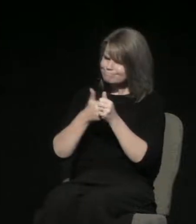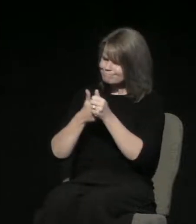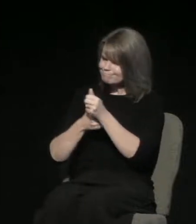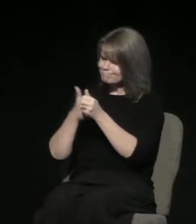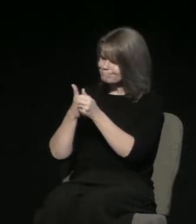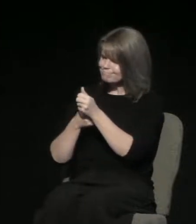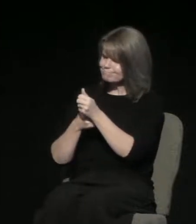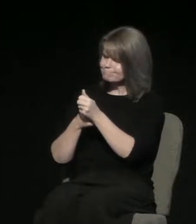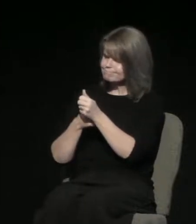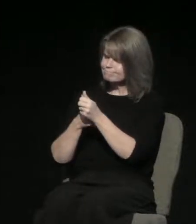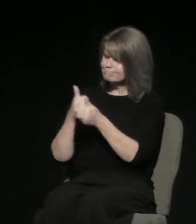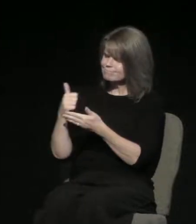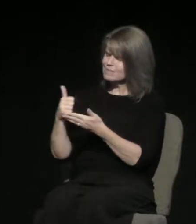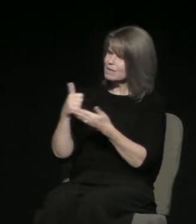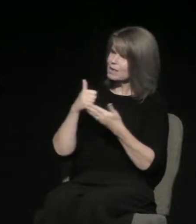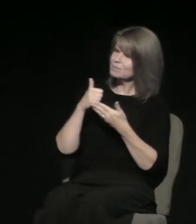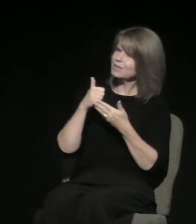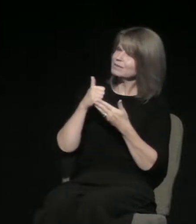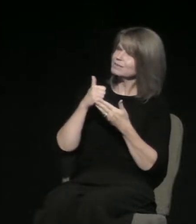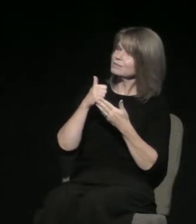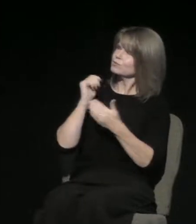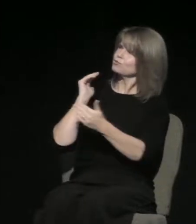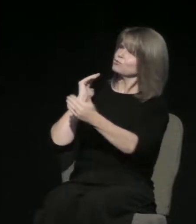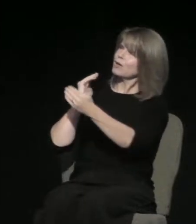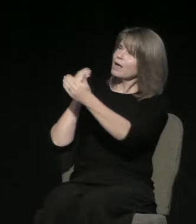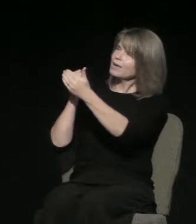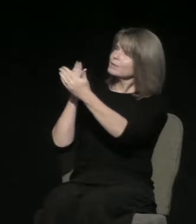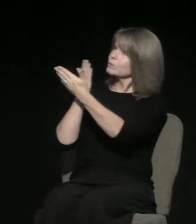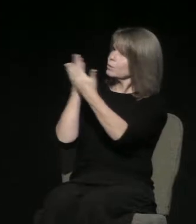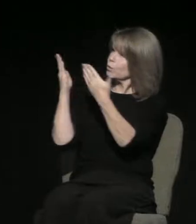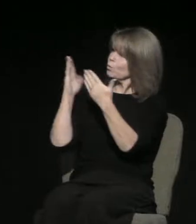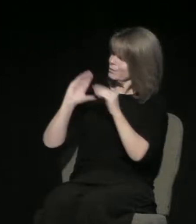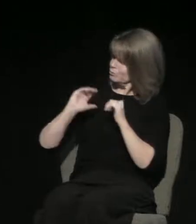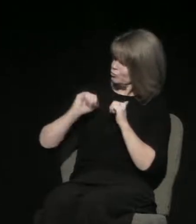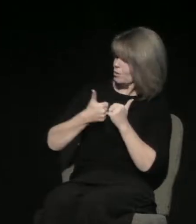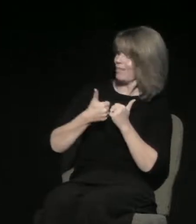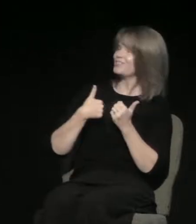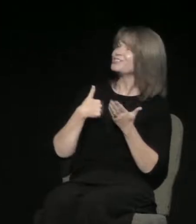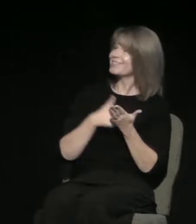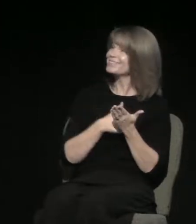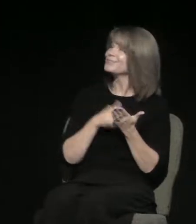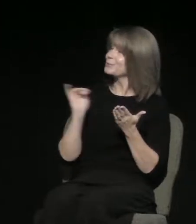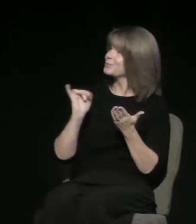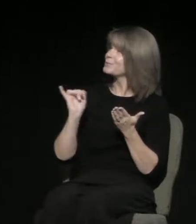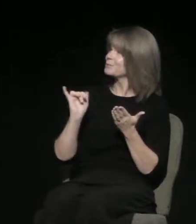And draw us Near to yourself Challenge us Lord Because we need Challenging